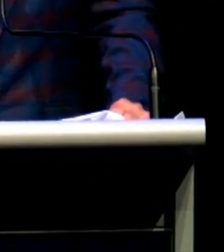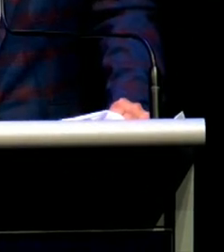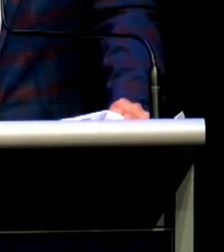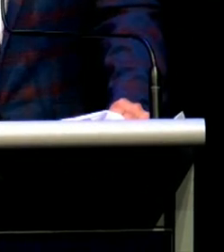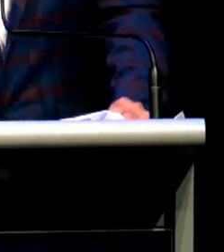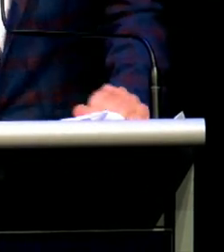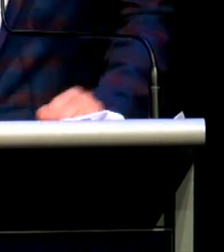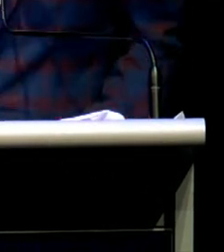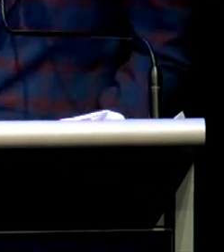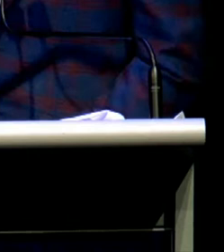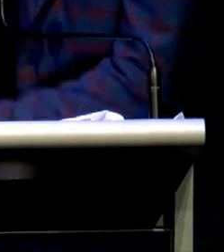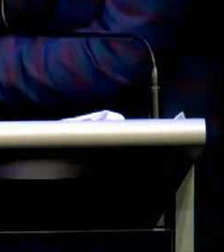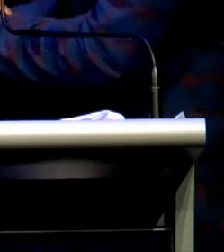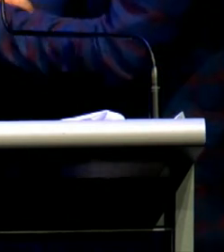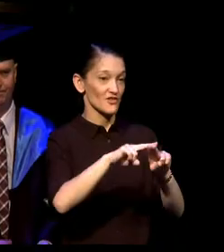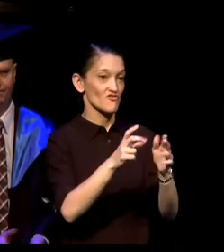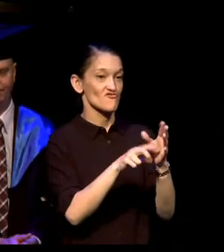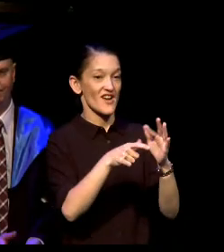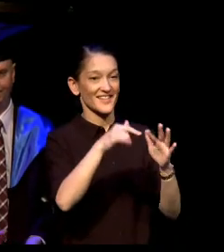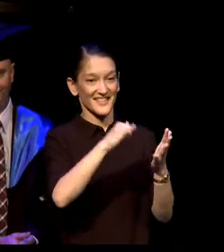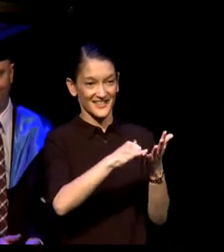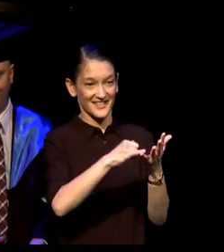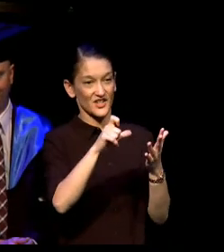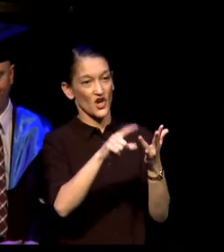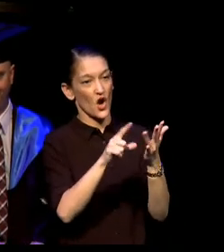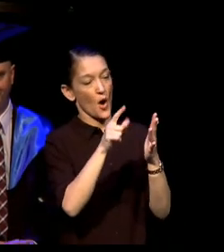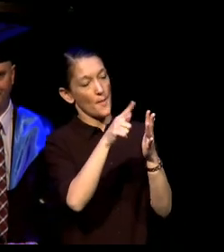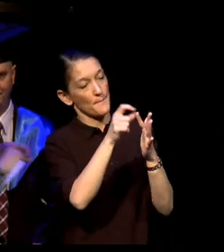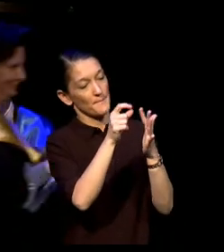Executive, Francis Coppolillo.